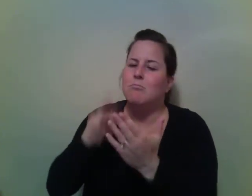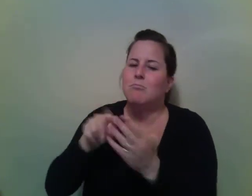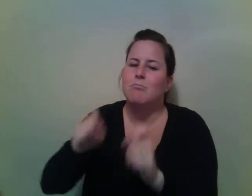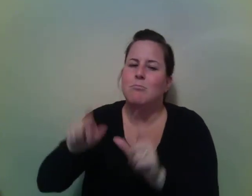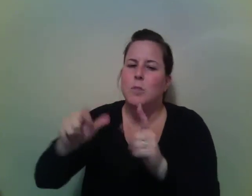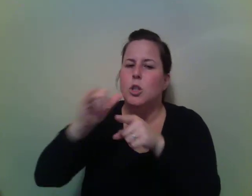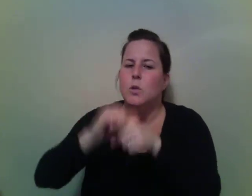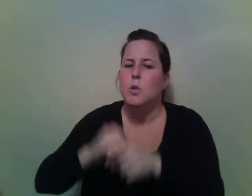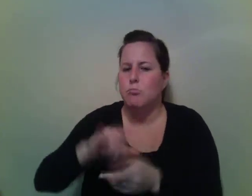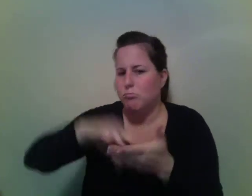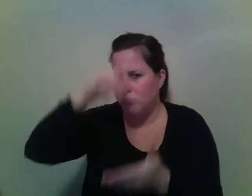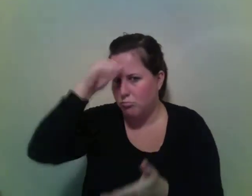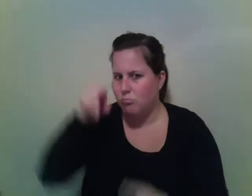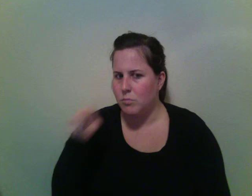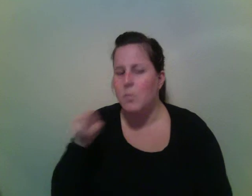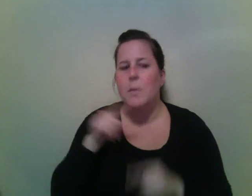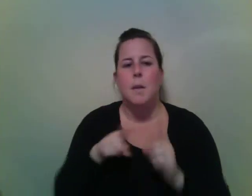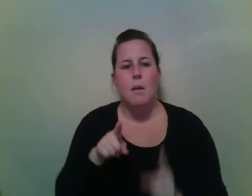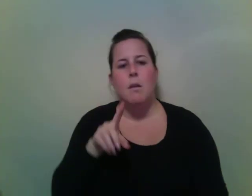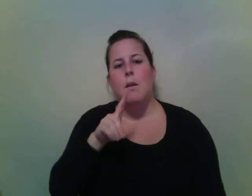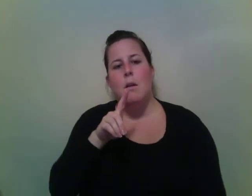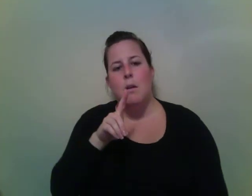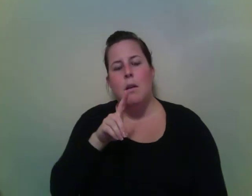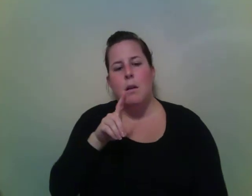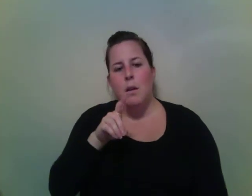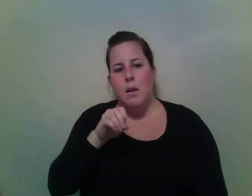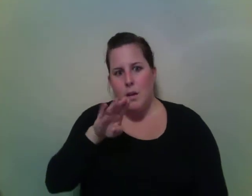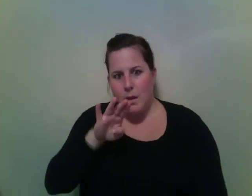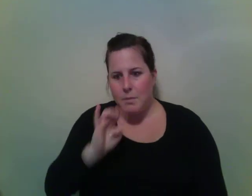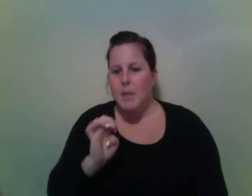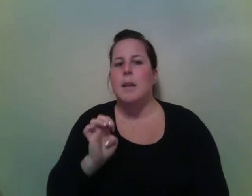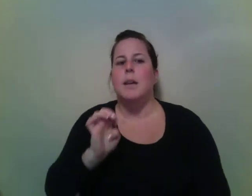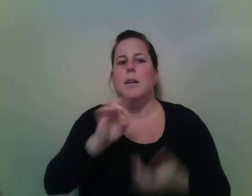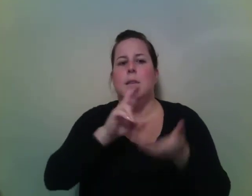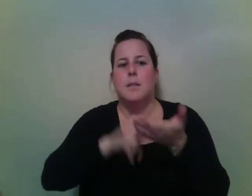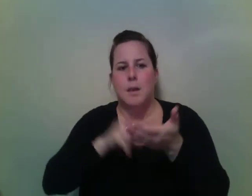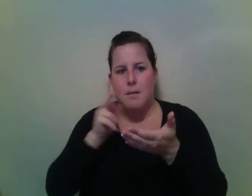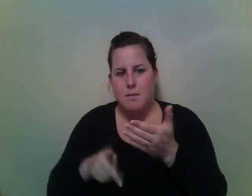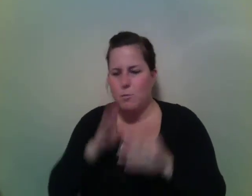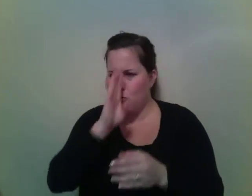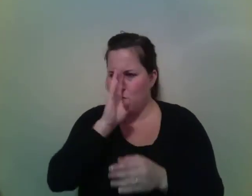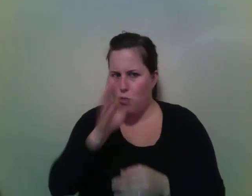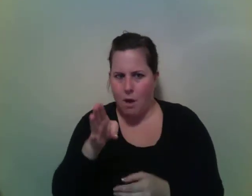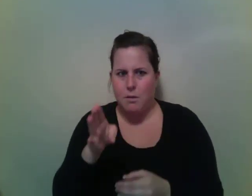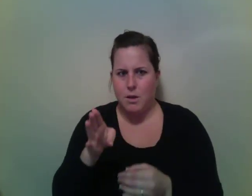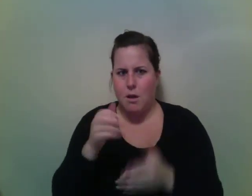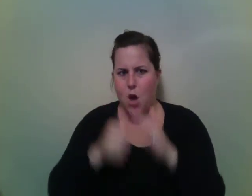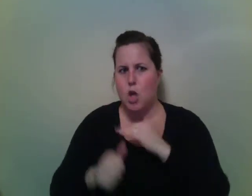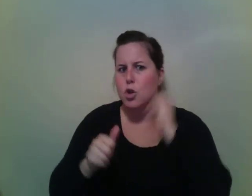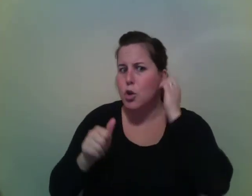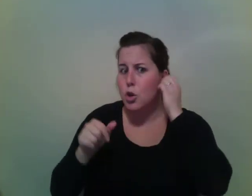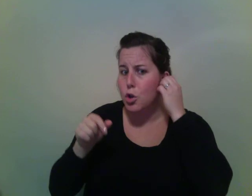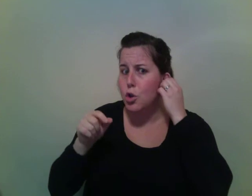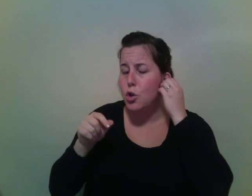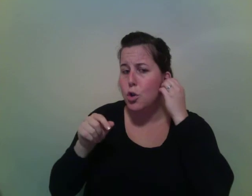enrolled and sponsored, and they were directly under Jane, she would be getting 8% uni-level commission. If she